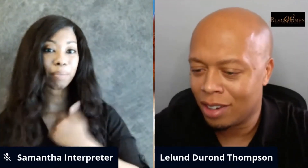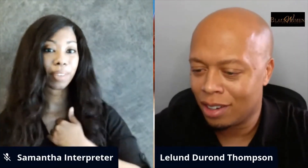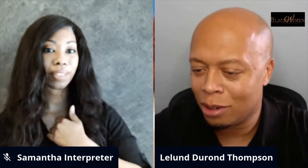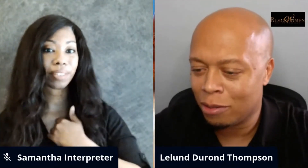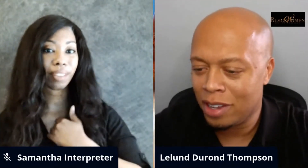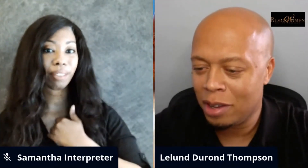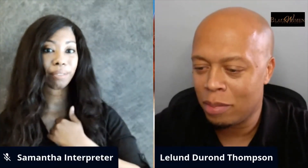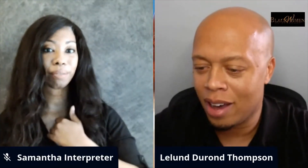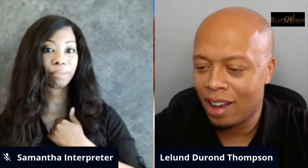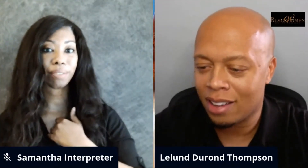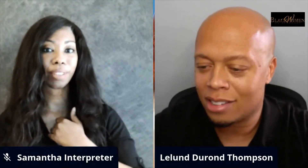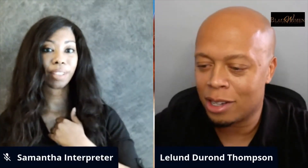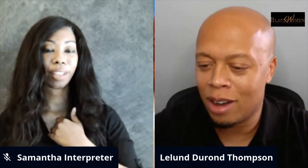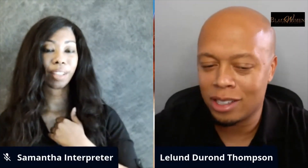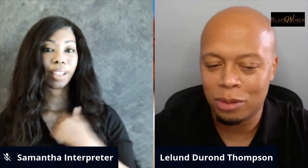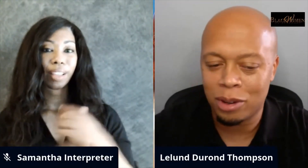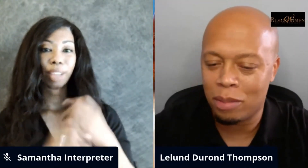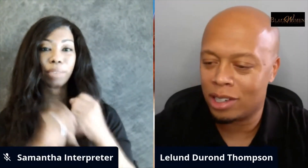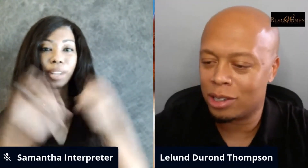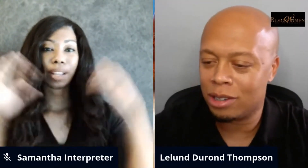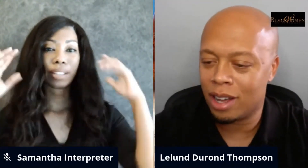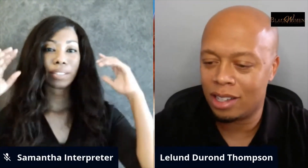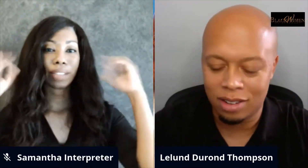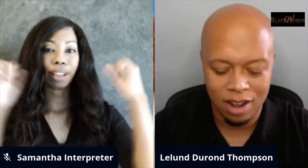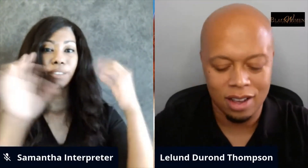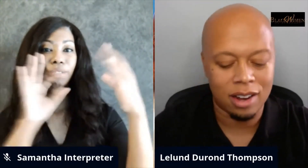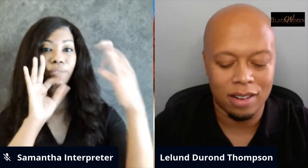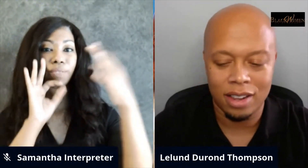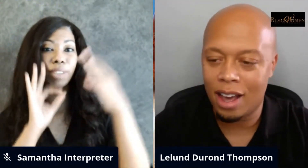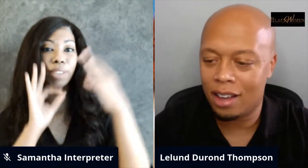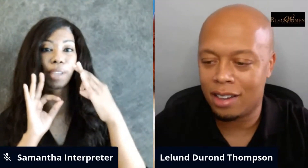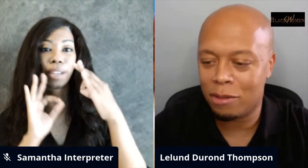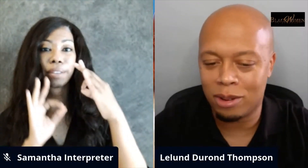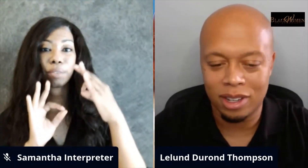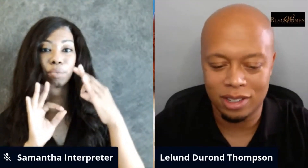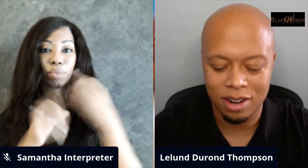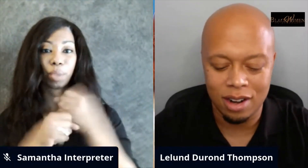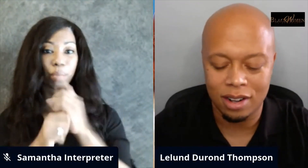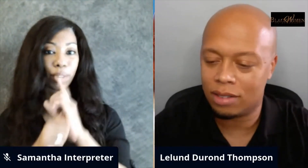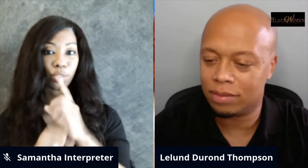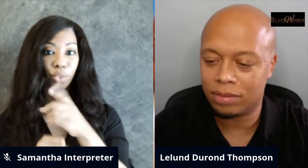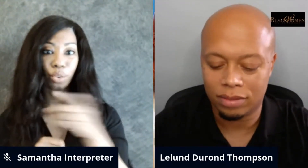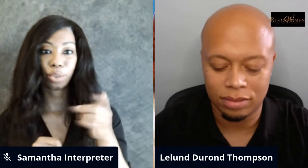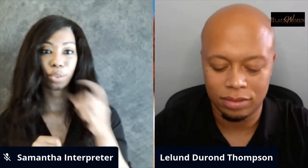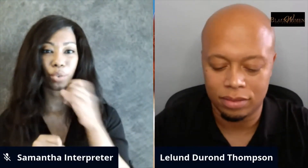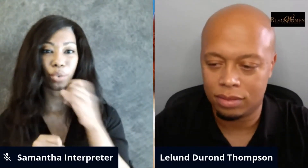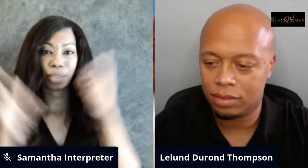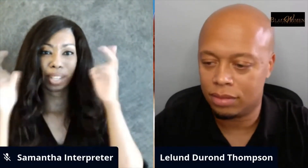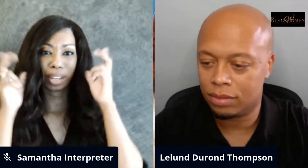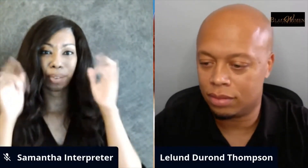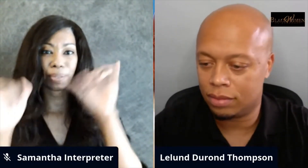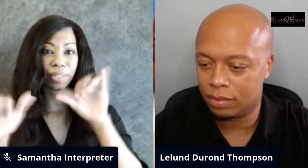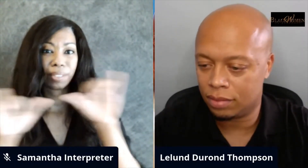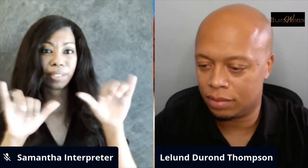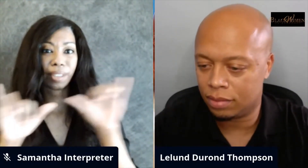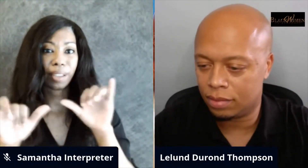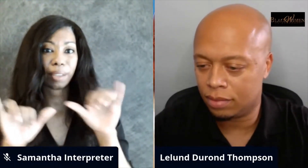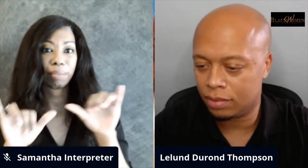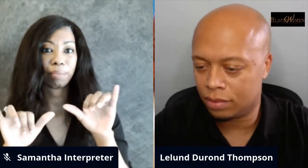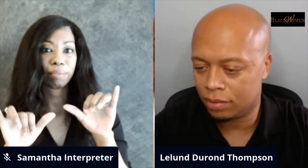giving a little feedback, so I just want to make sure you guys are not hearing that, and then we'll get started. I'm hearing